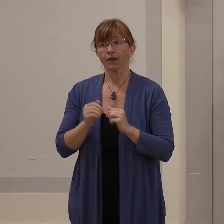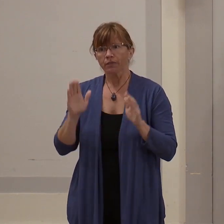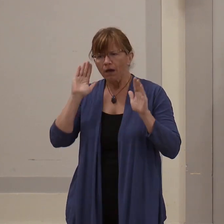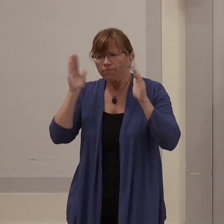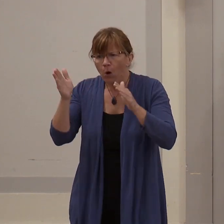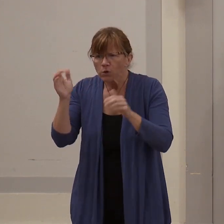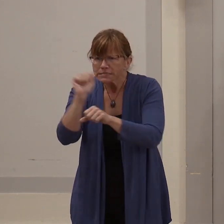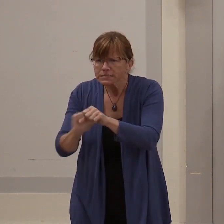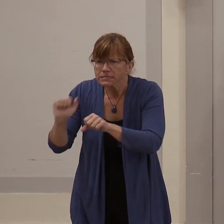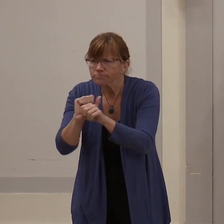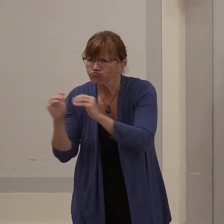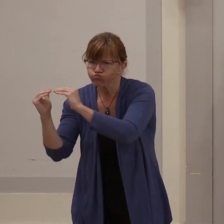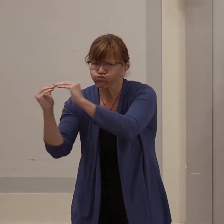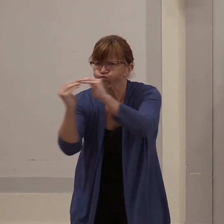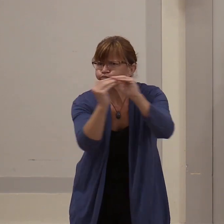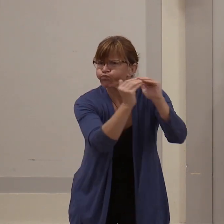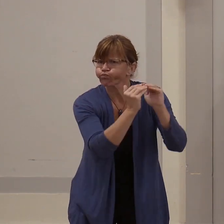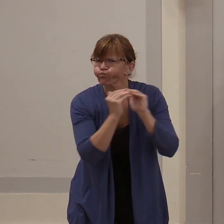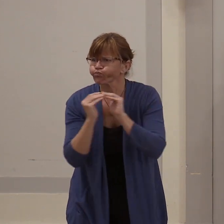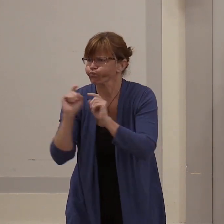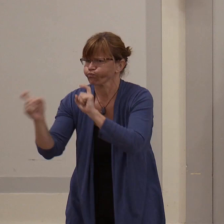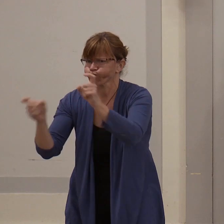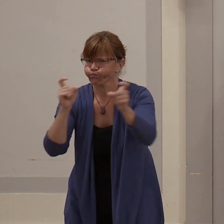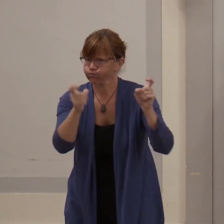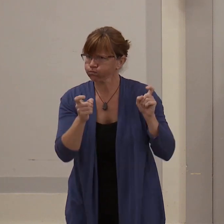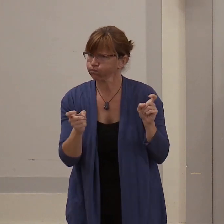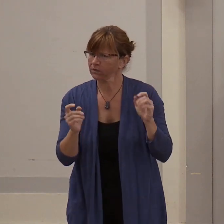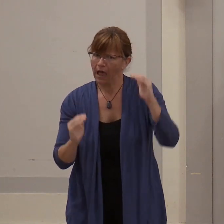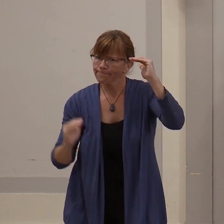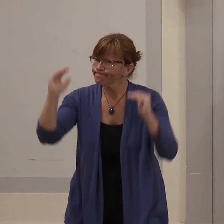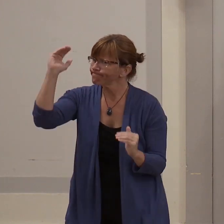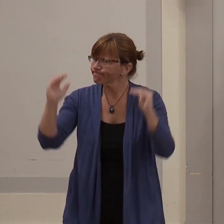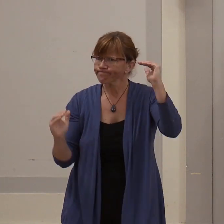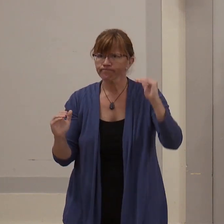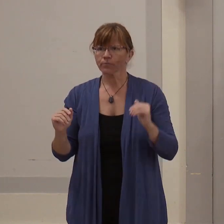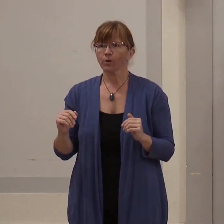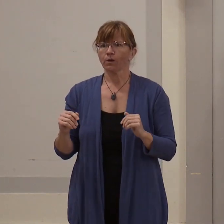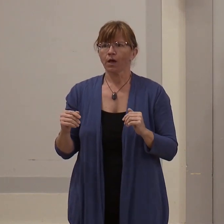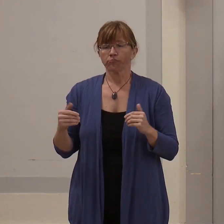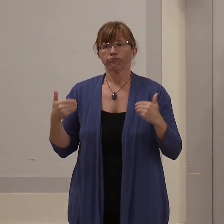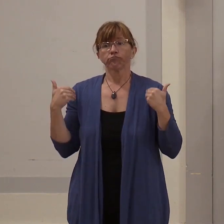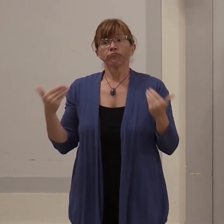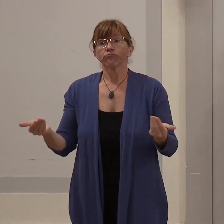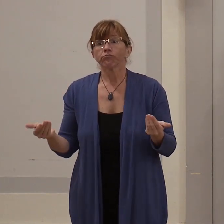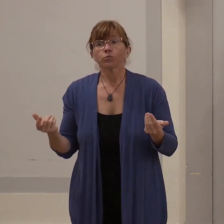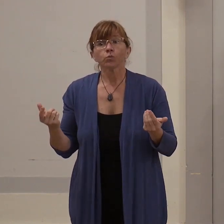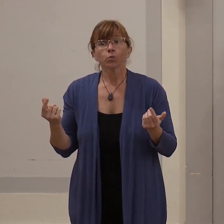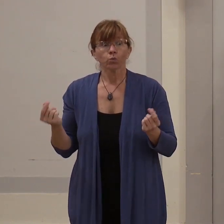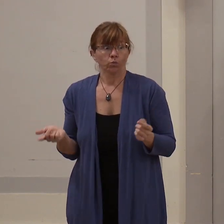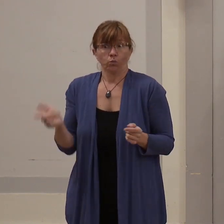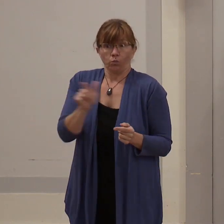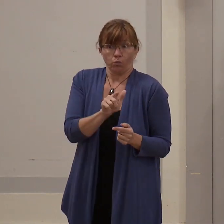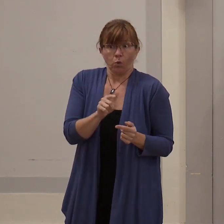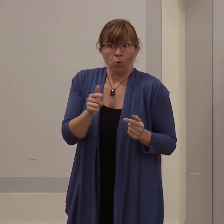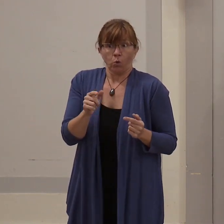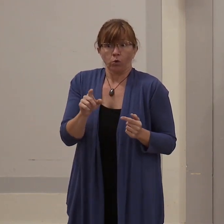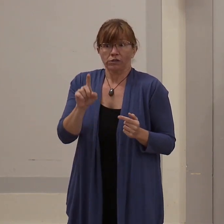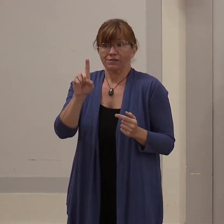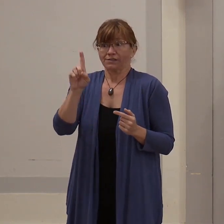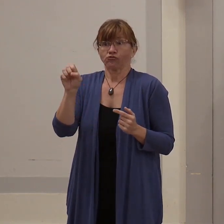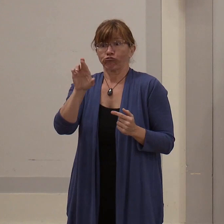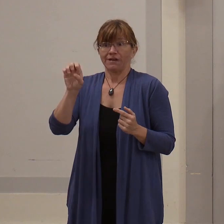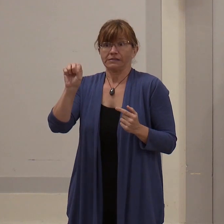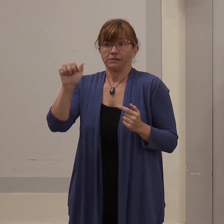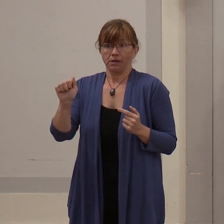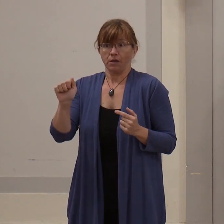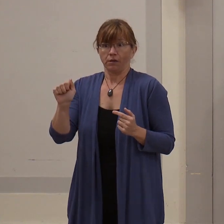of this vaccine. And before I discuss things any further, I want to turn it over to Dr. DeRaza for an update of where we stand